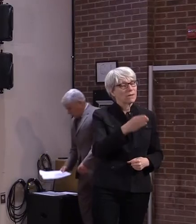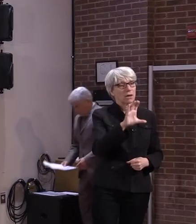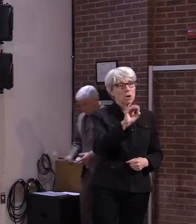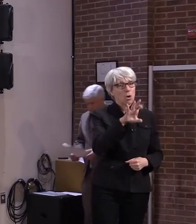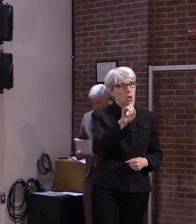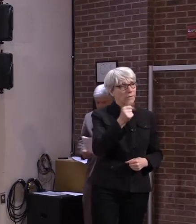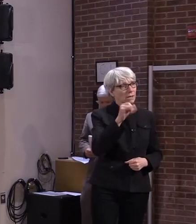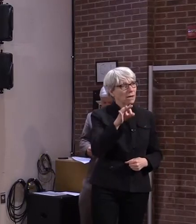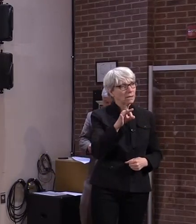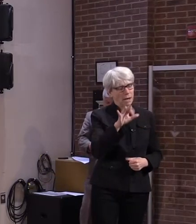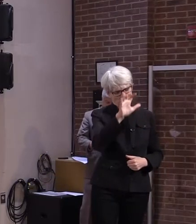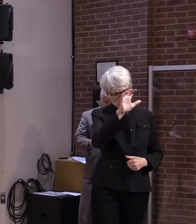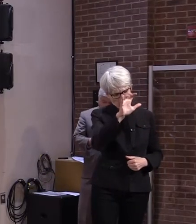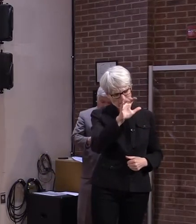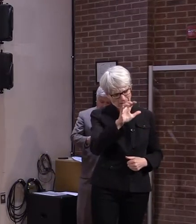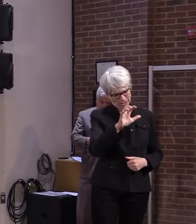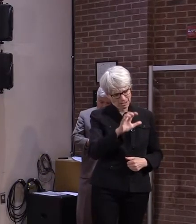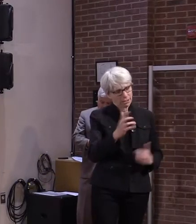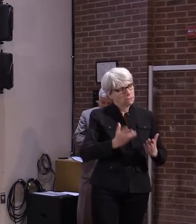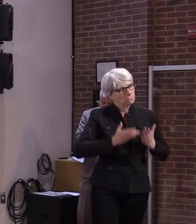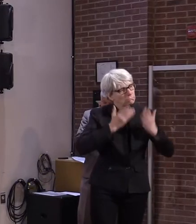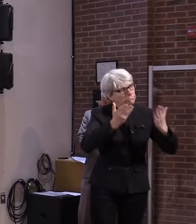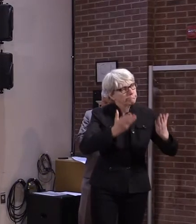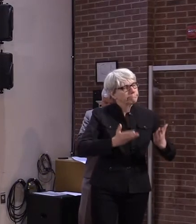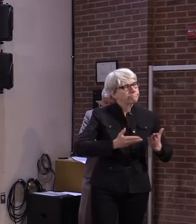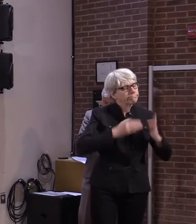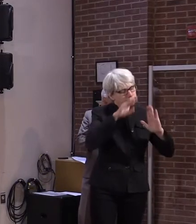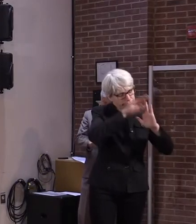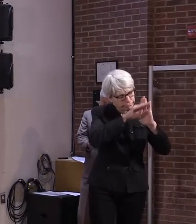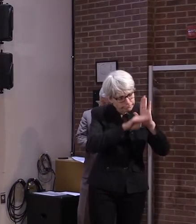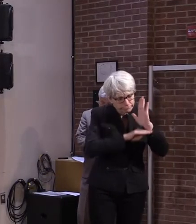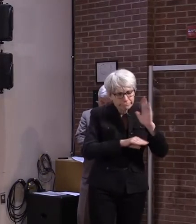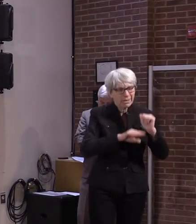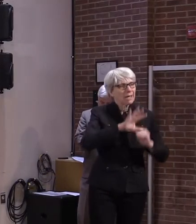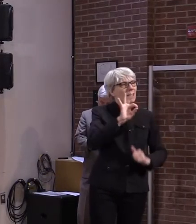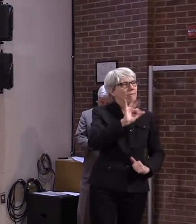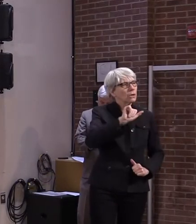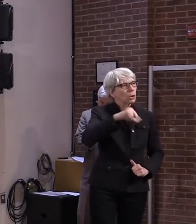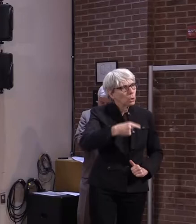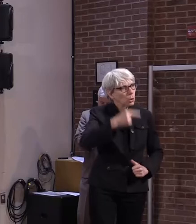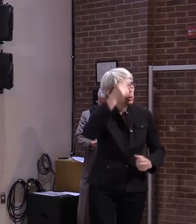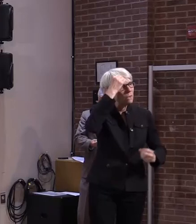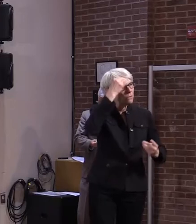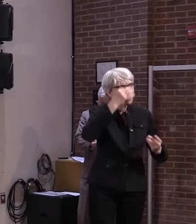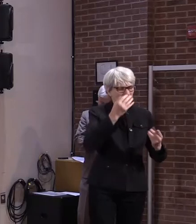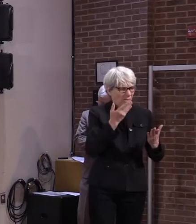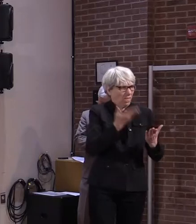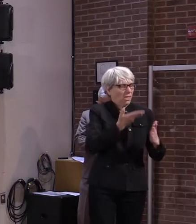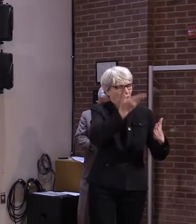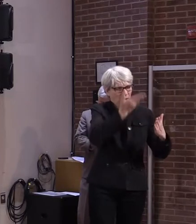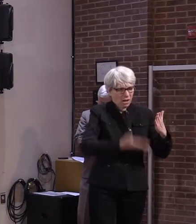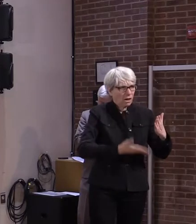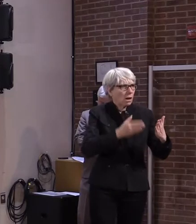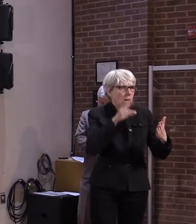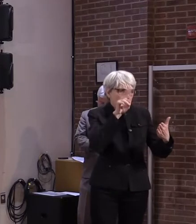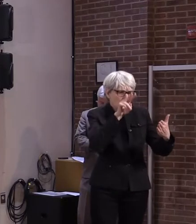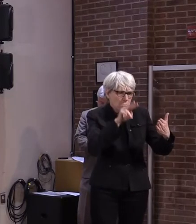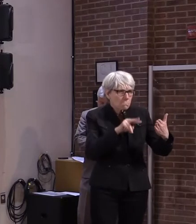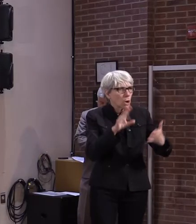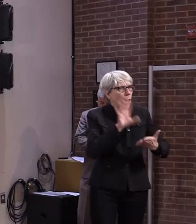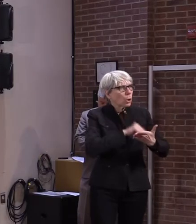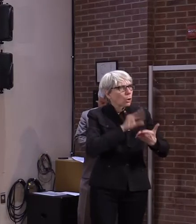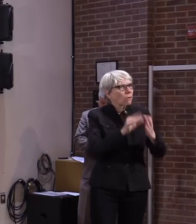healthvermont.gov/COVID-19 to find our current guidance, recommendations, FAQs, and other resources. Public